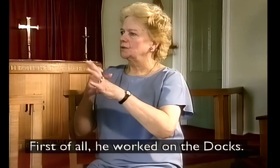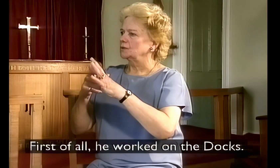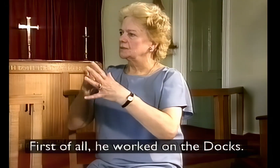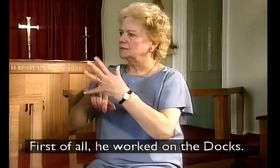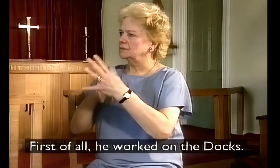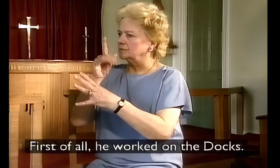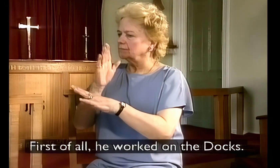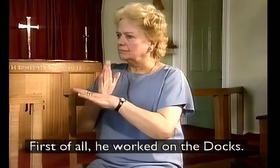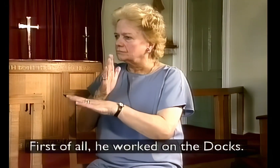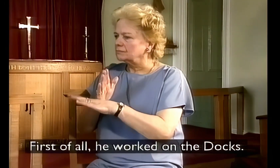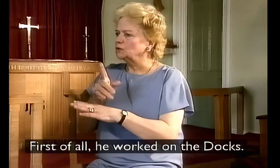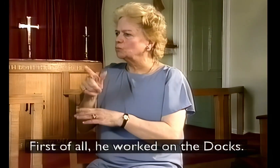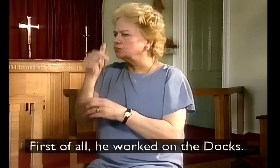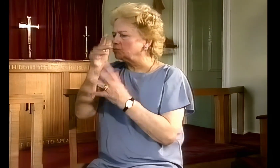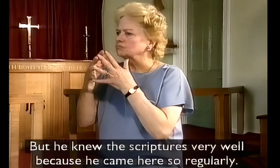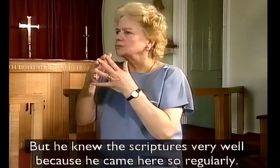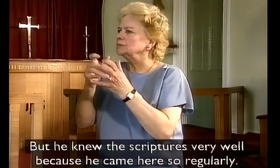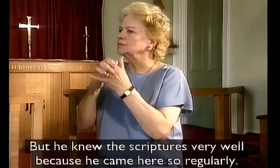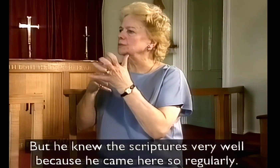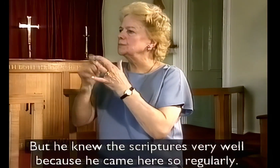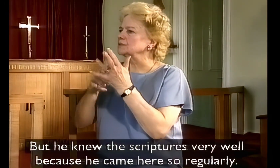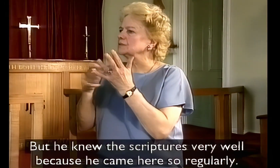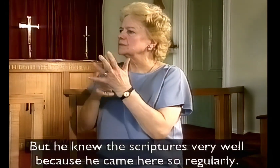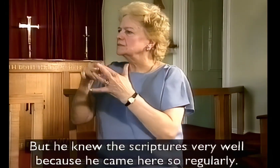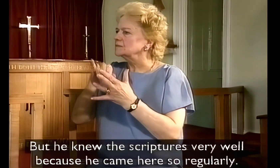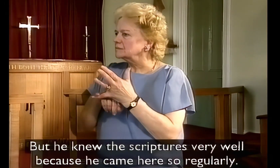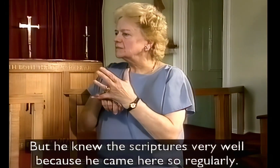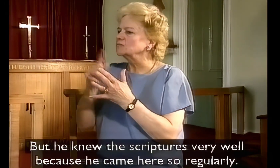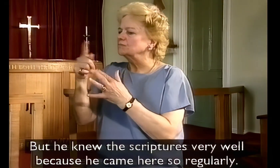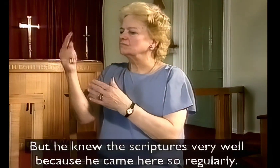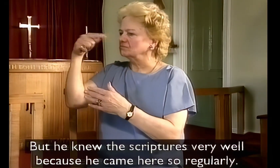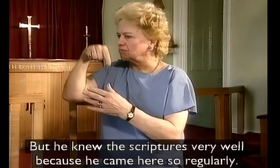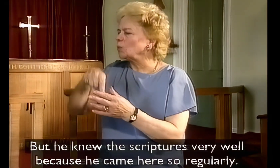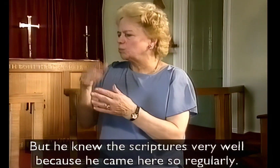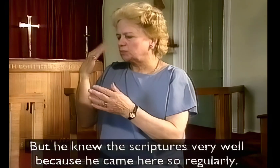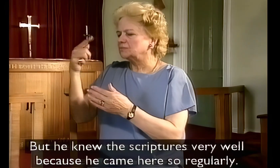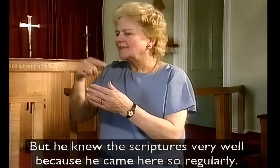he worked on the docks, but he knew the scriptures very well because he came here so regularly.